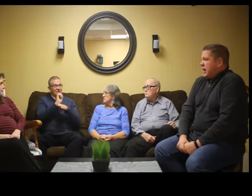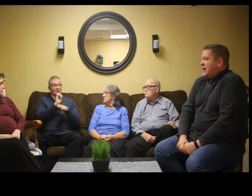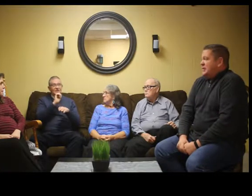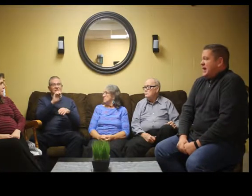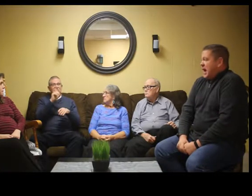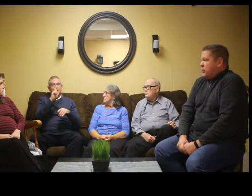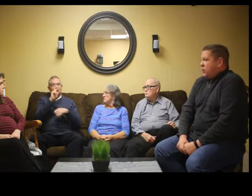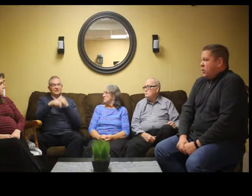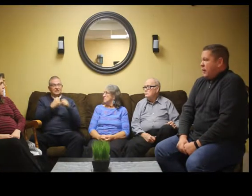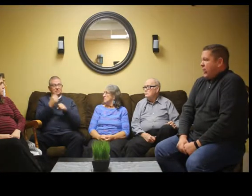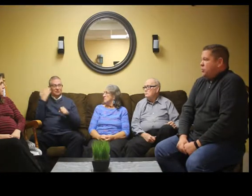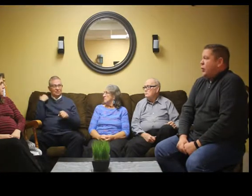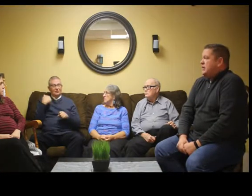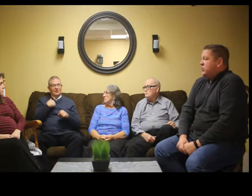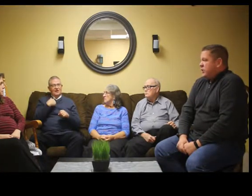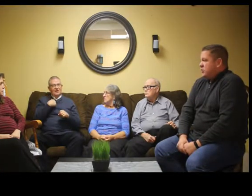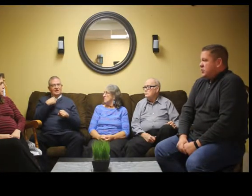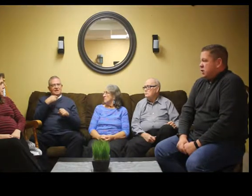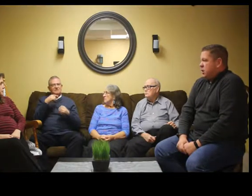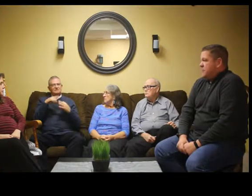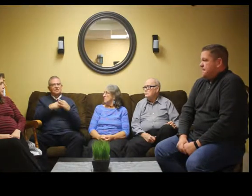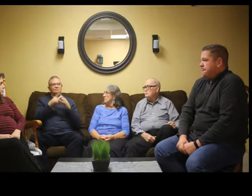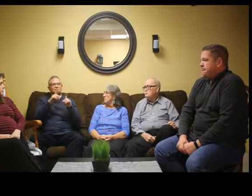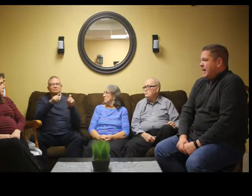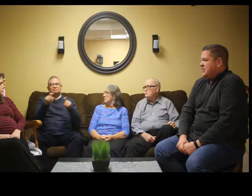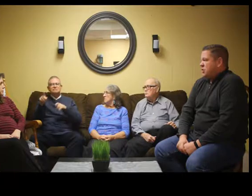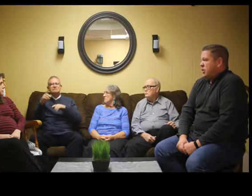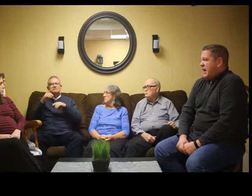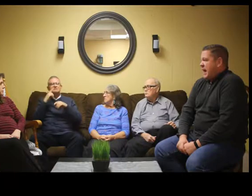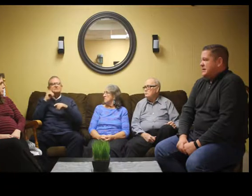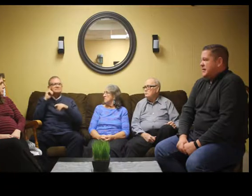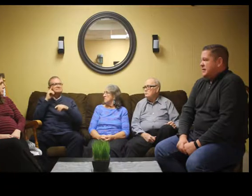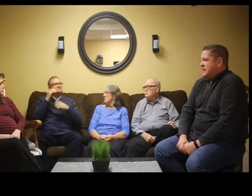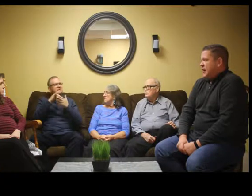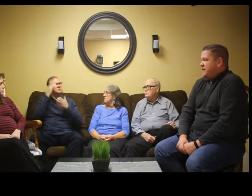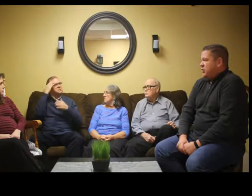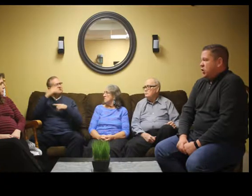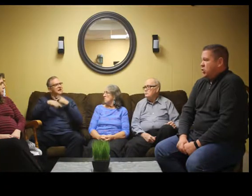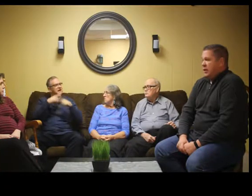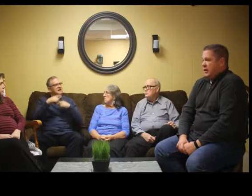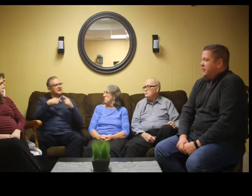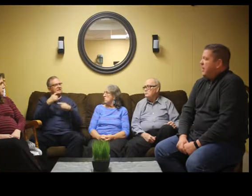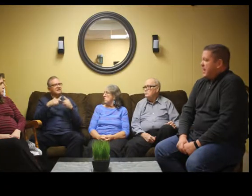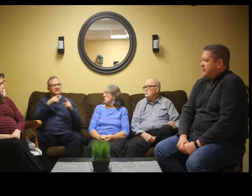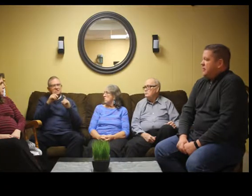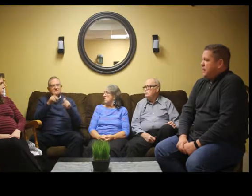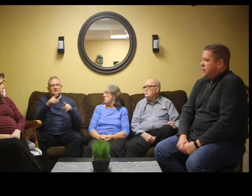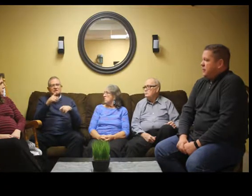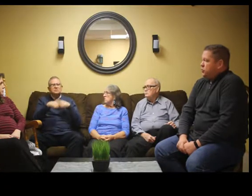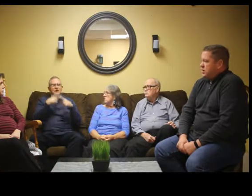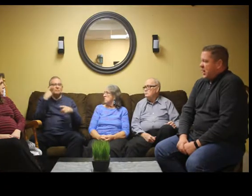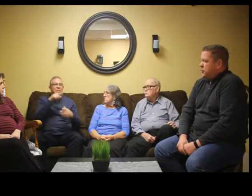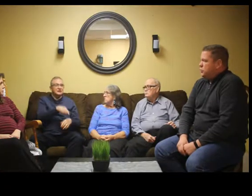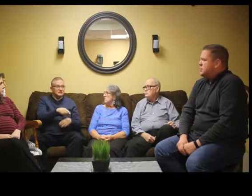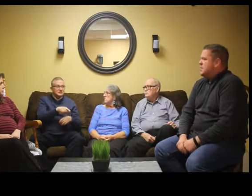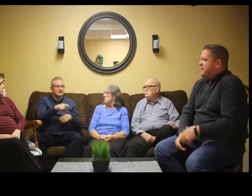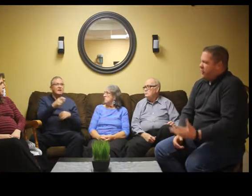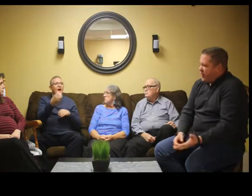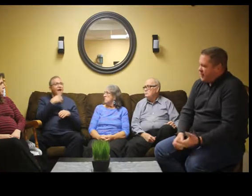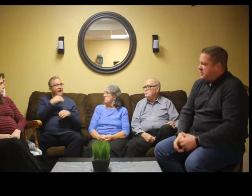got to Ecuador 23 years ago, I started asking the deaf, you know, that new sign language, what's the sign for this?